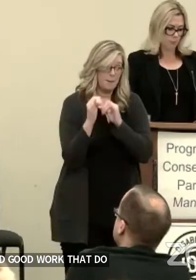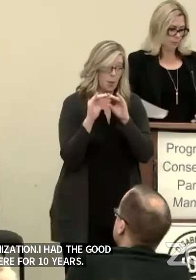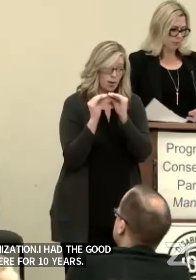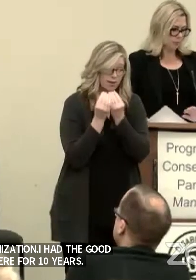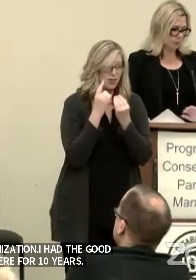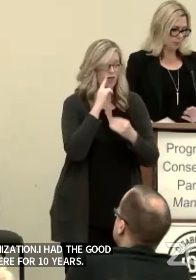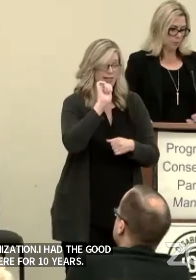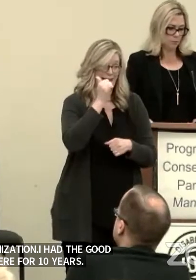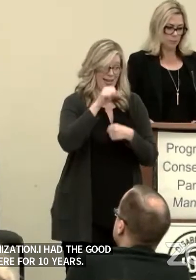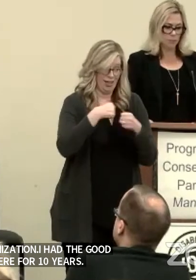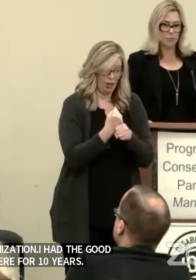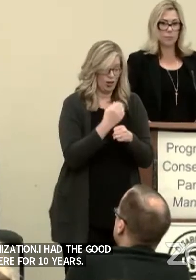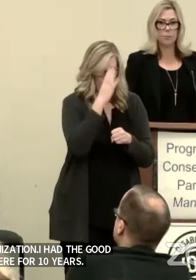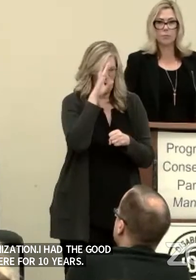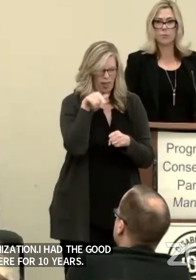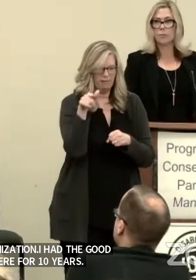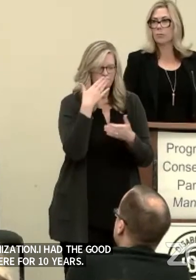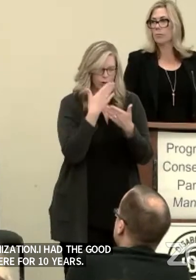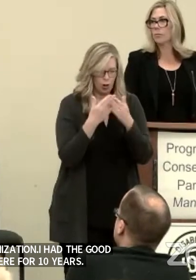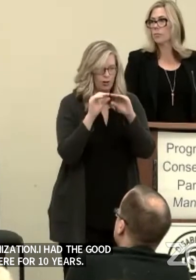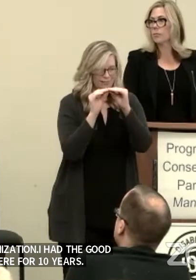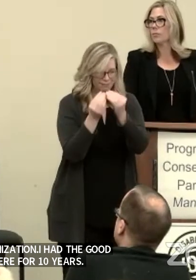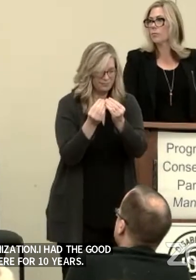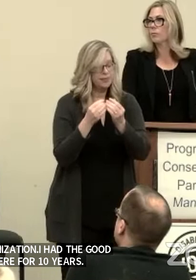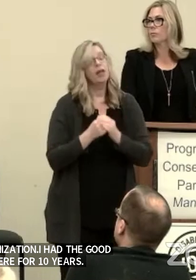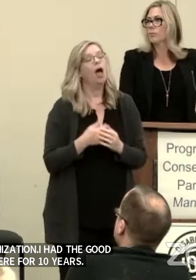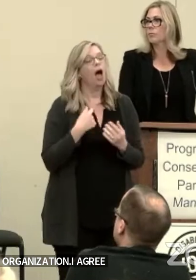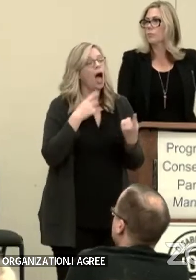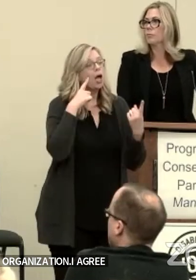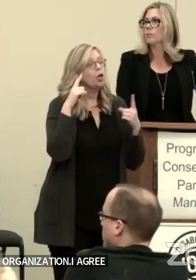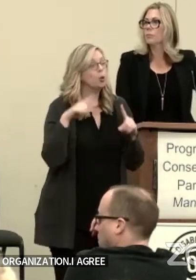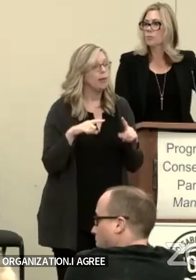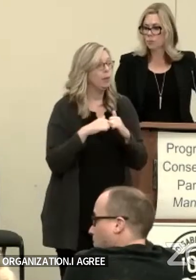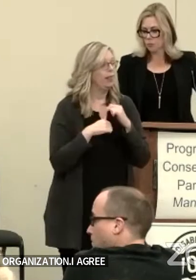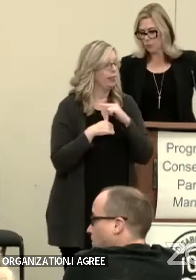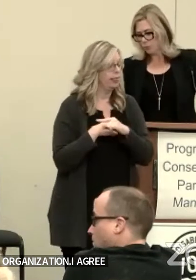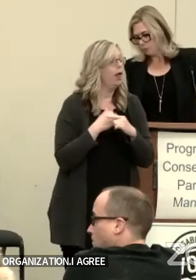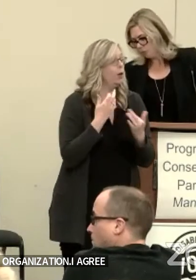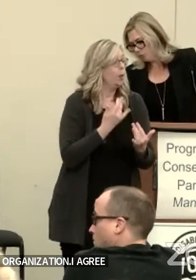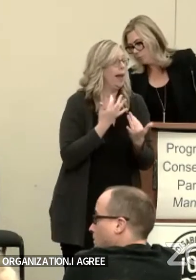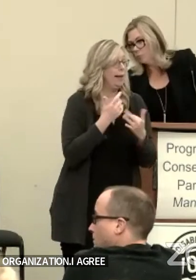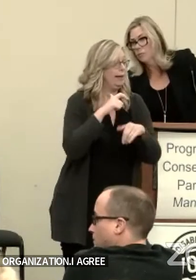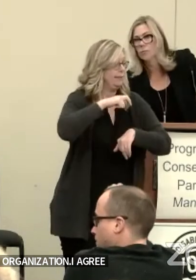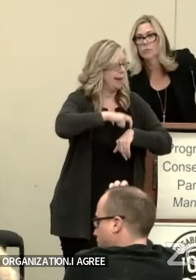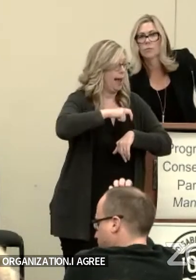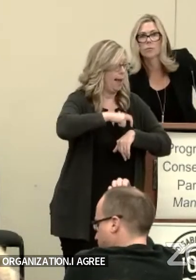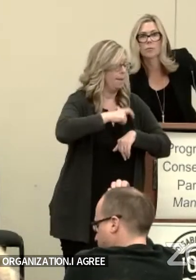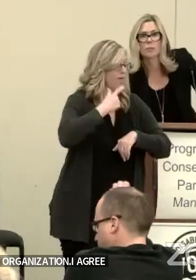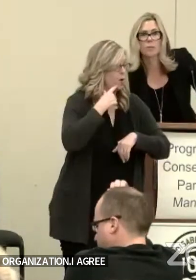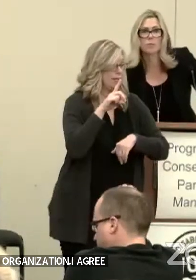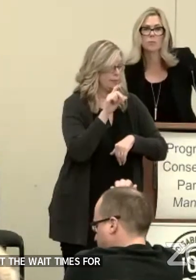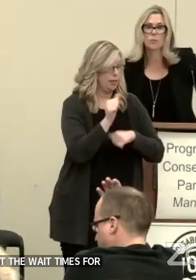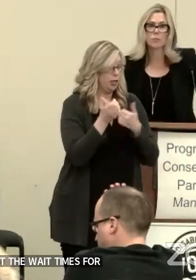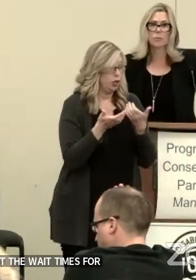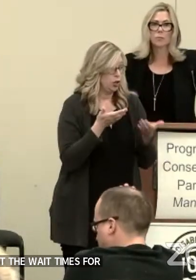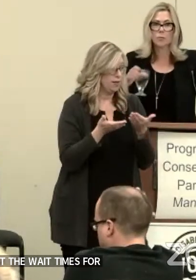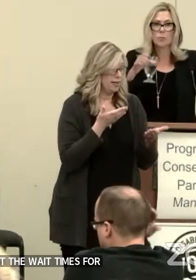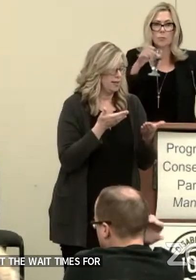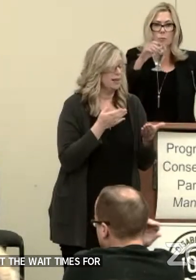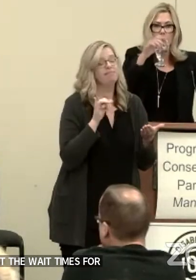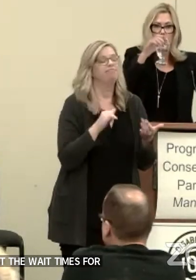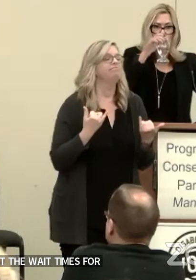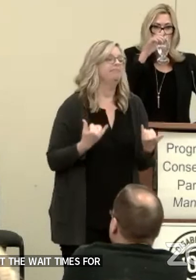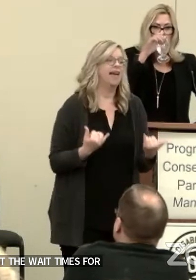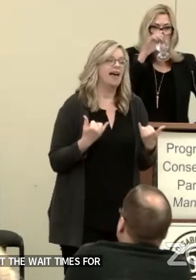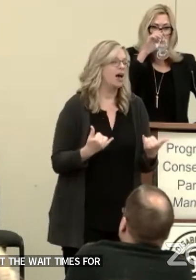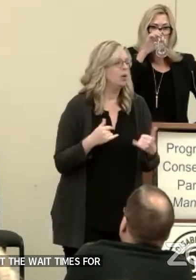organization. I agree with my colleague here that the wait times for disability services have reached